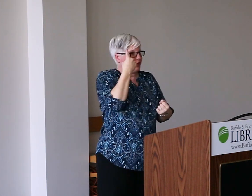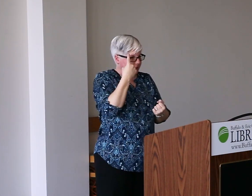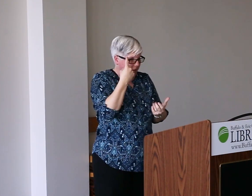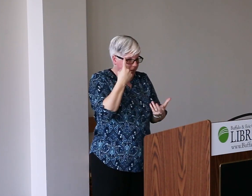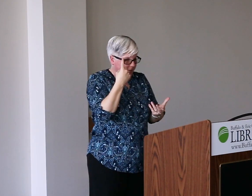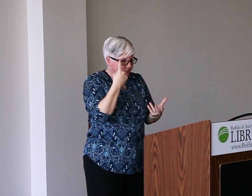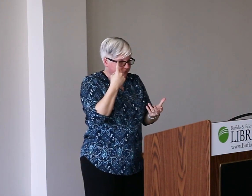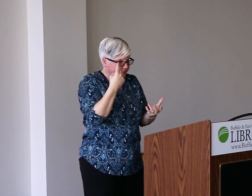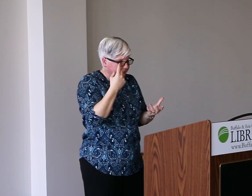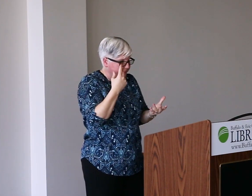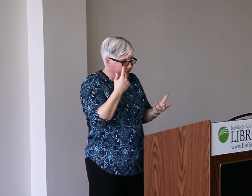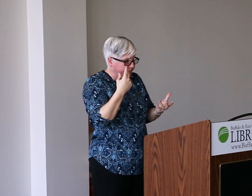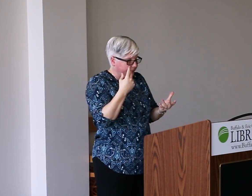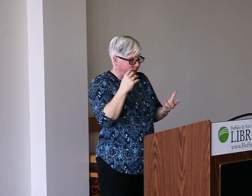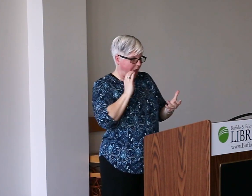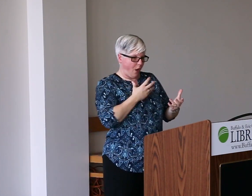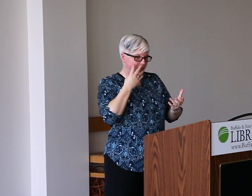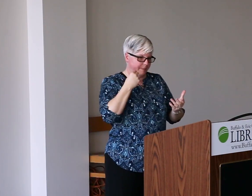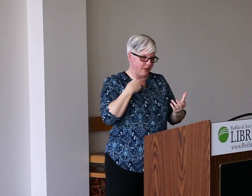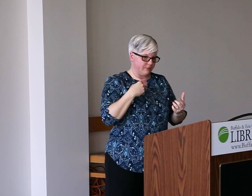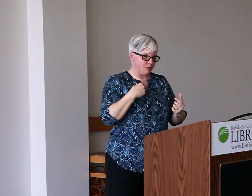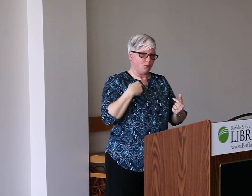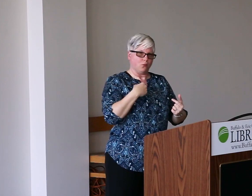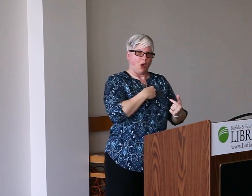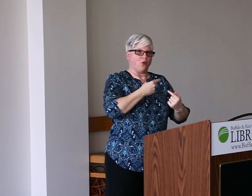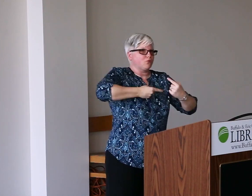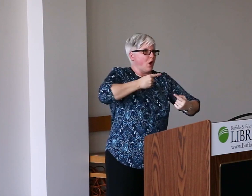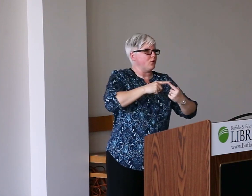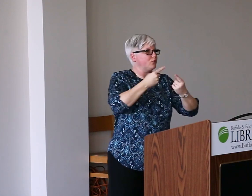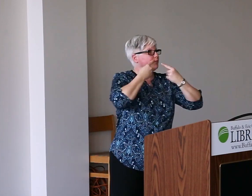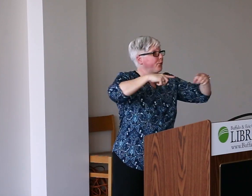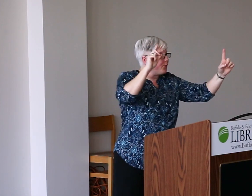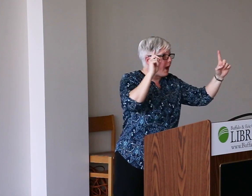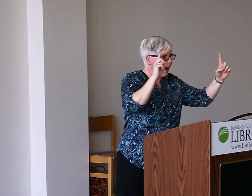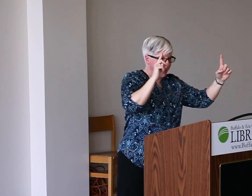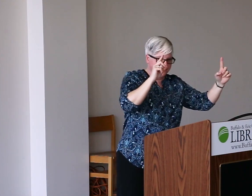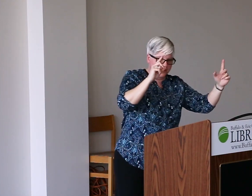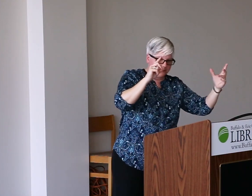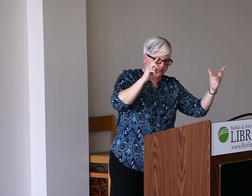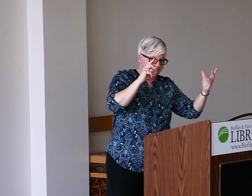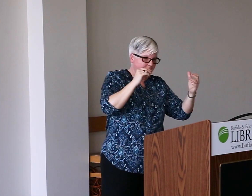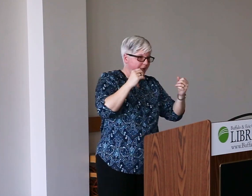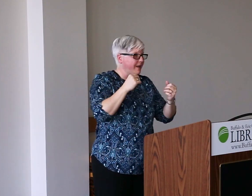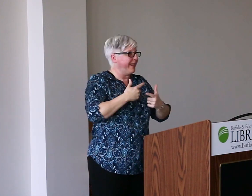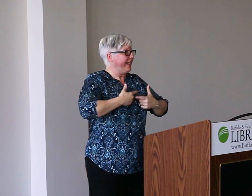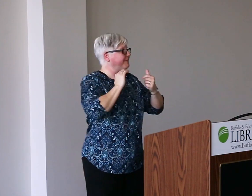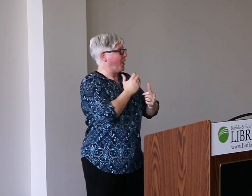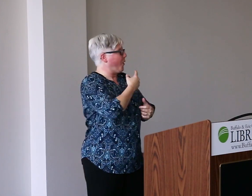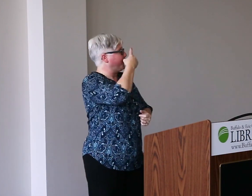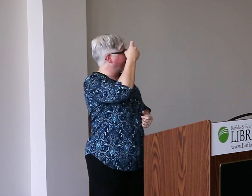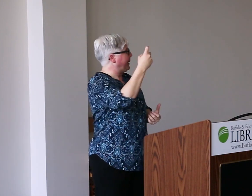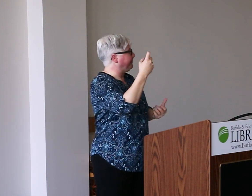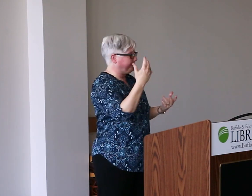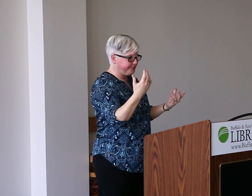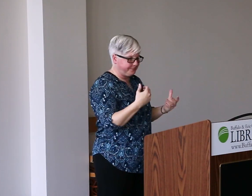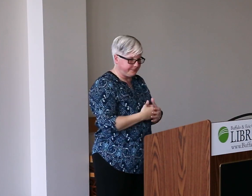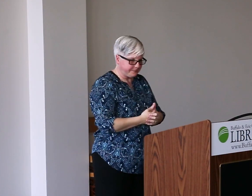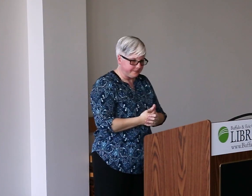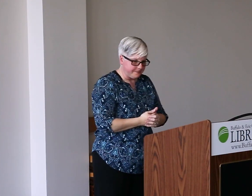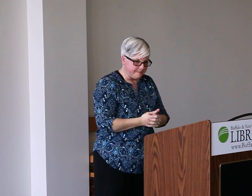same empathy and the understanding. Our experiences, you know, struggling to thrive and like sharing